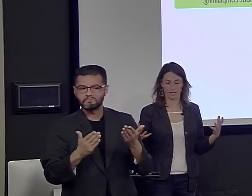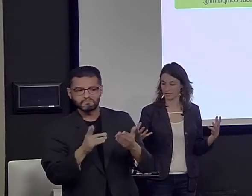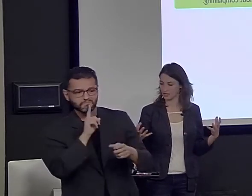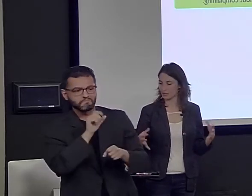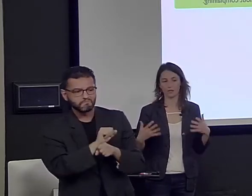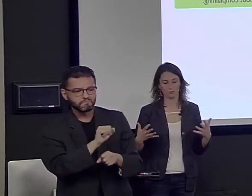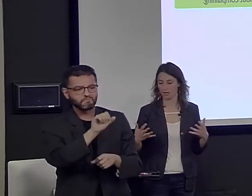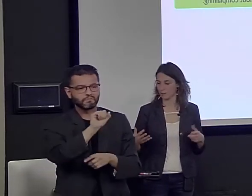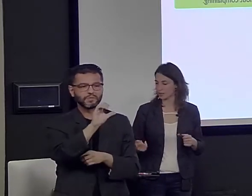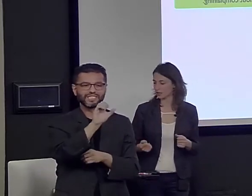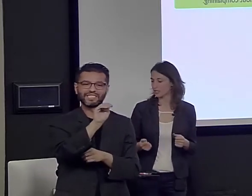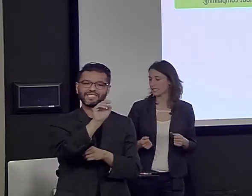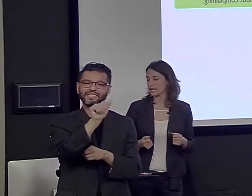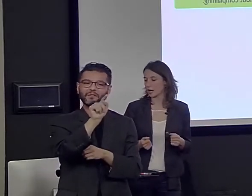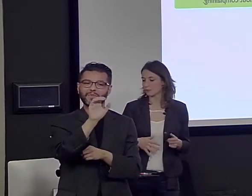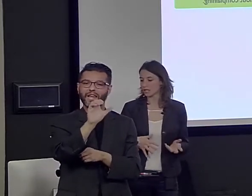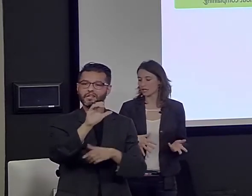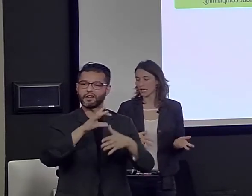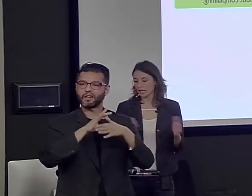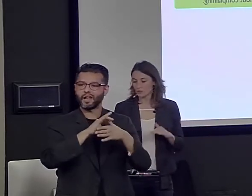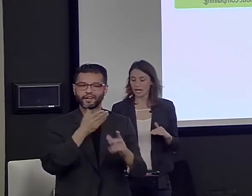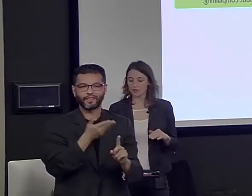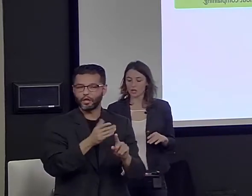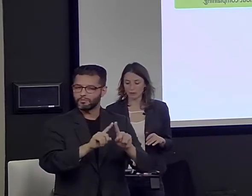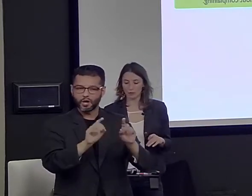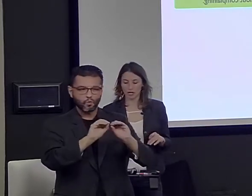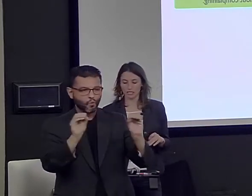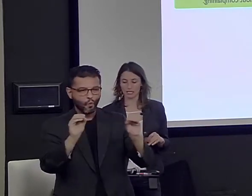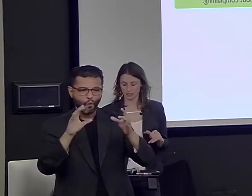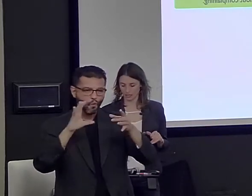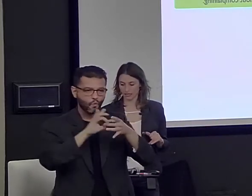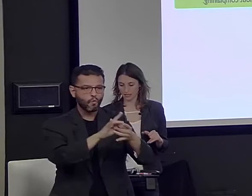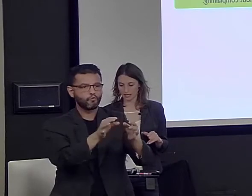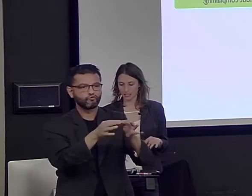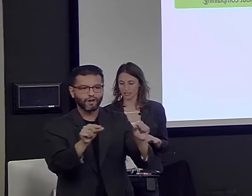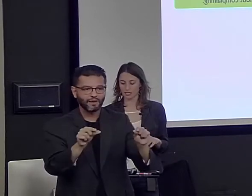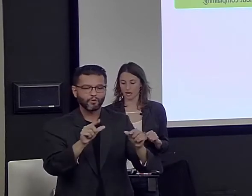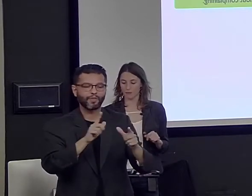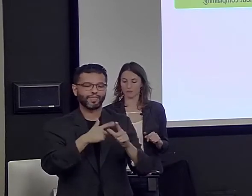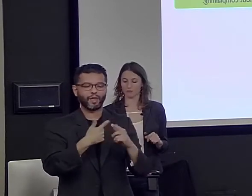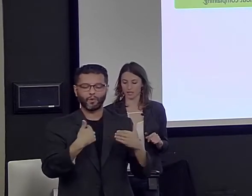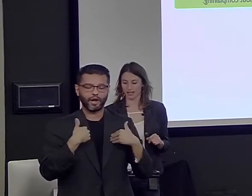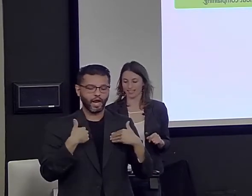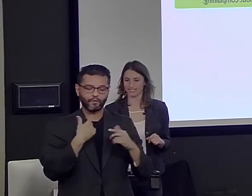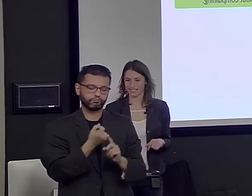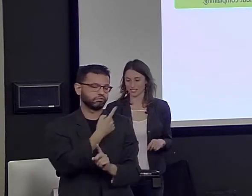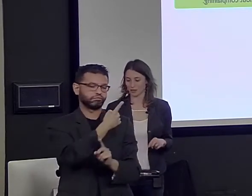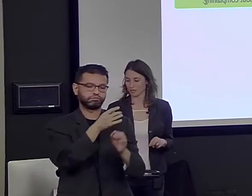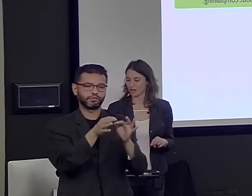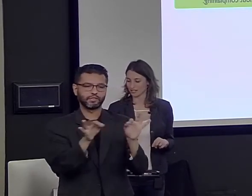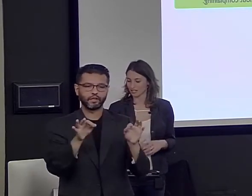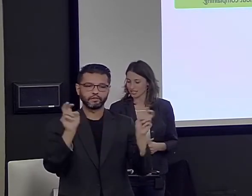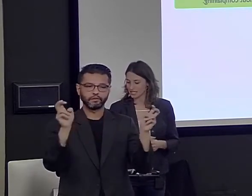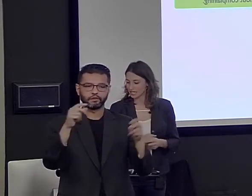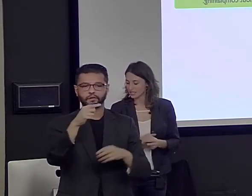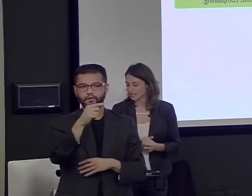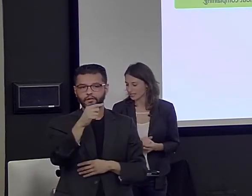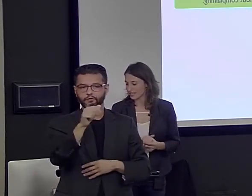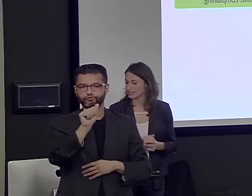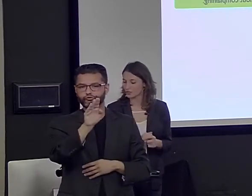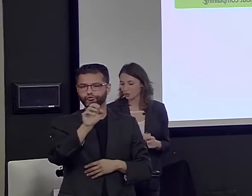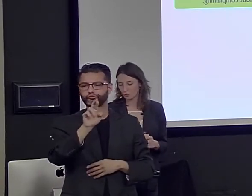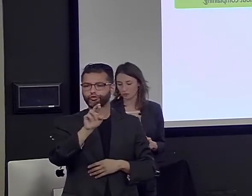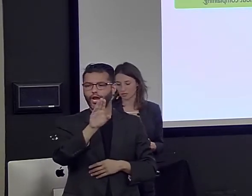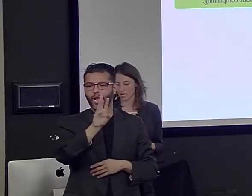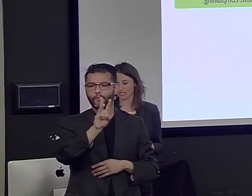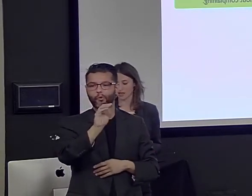not connected and no grammar. And we had Jabberwocky sentences that, this is going to be hard to translate, that's